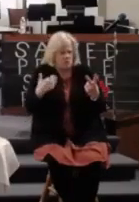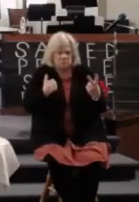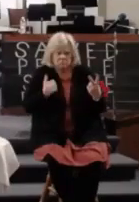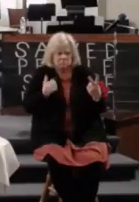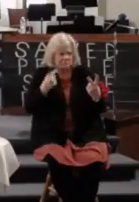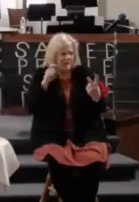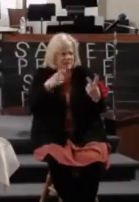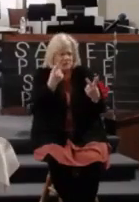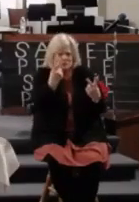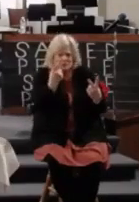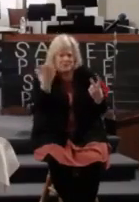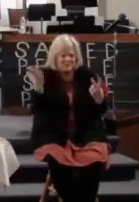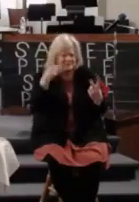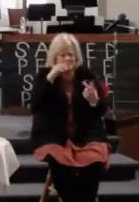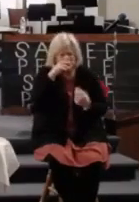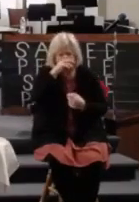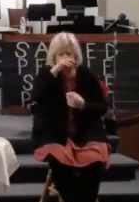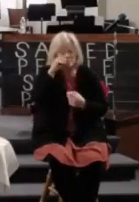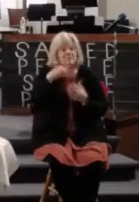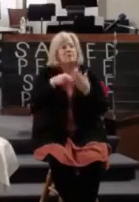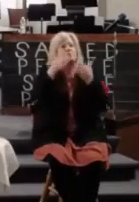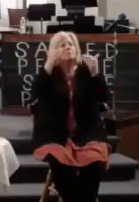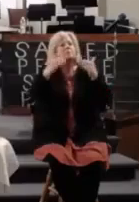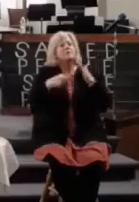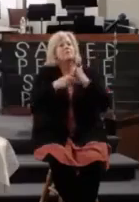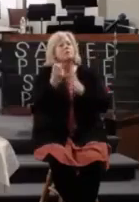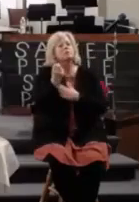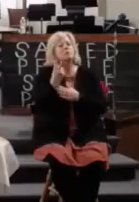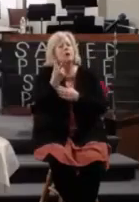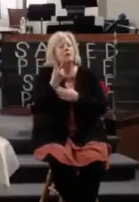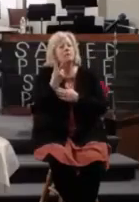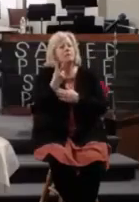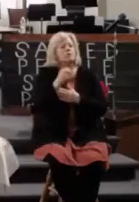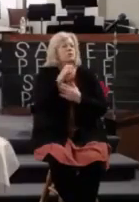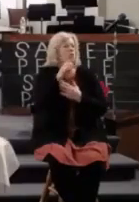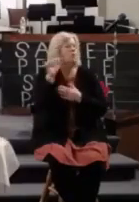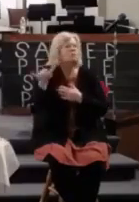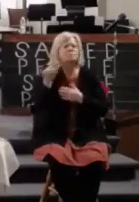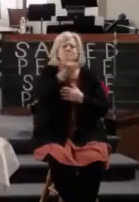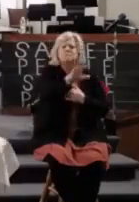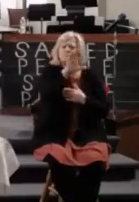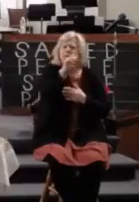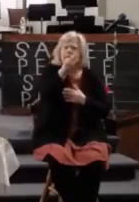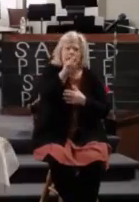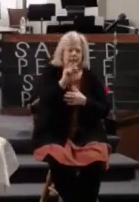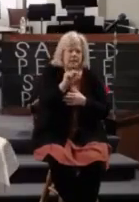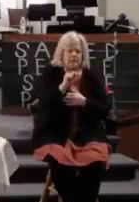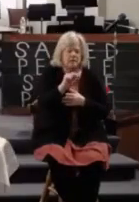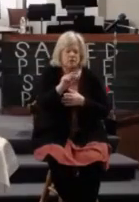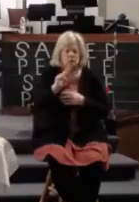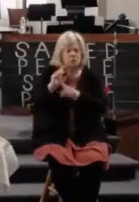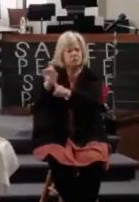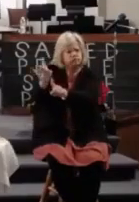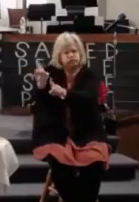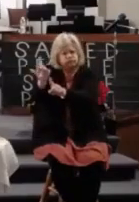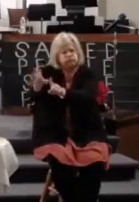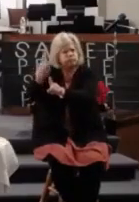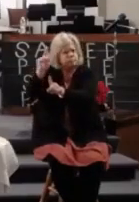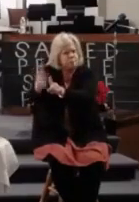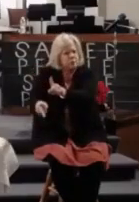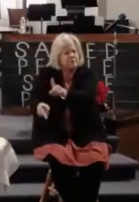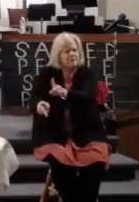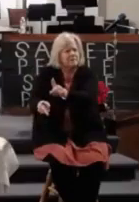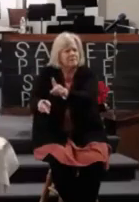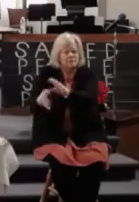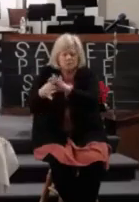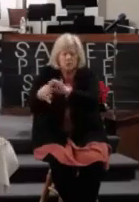We go on to verse 12. Do not be like Cain, who belonged to the evil one and murdered his